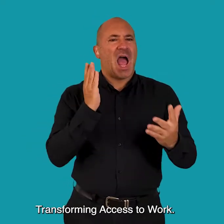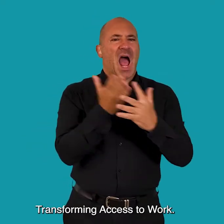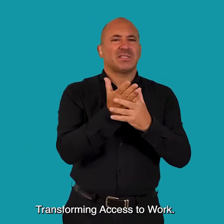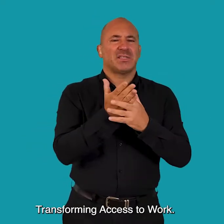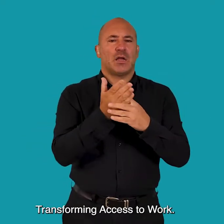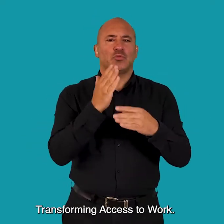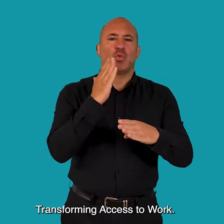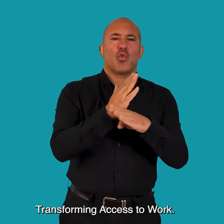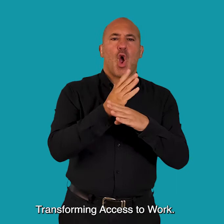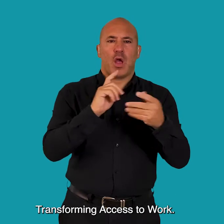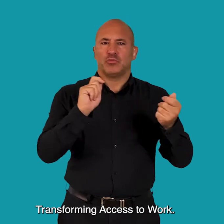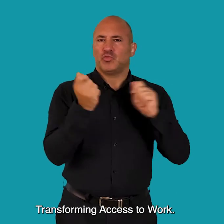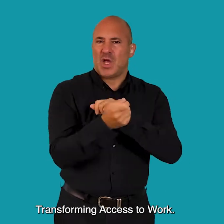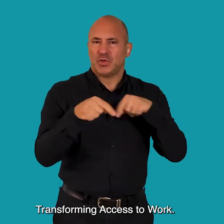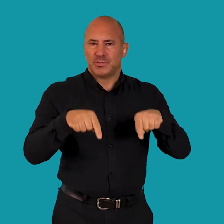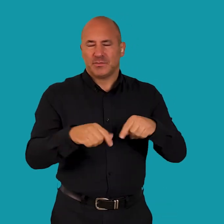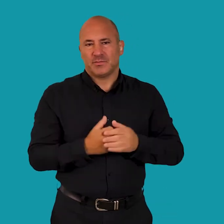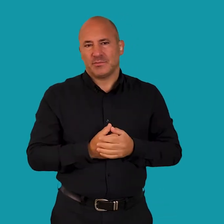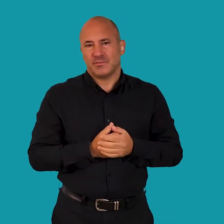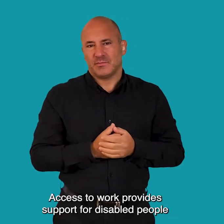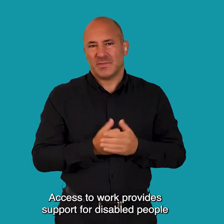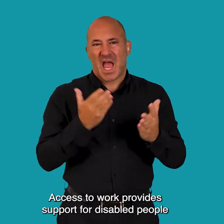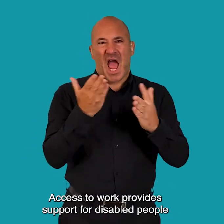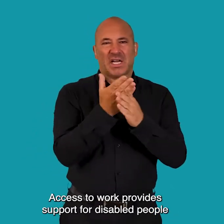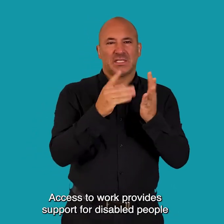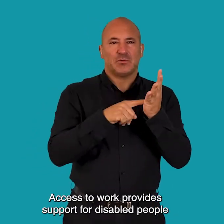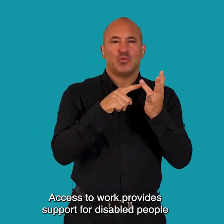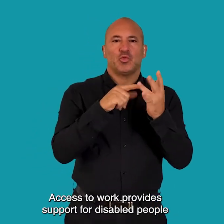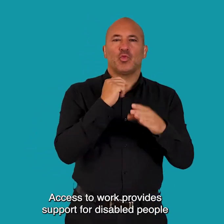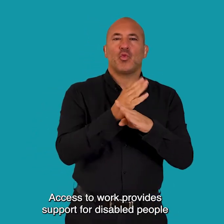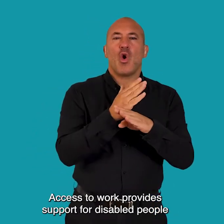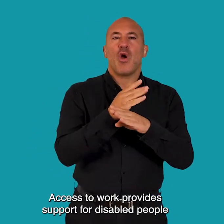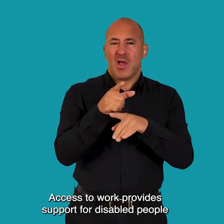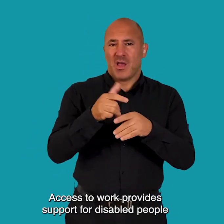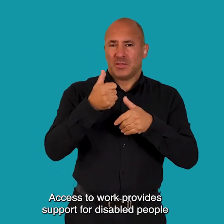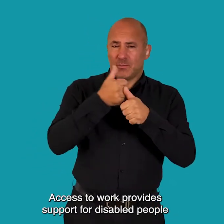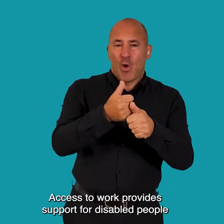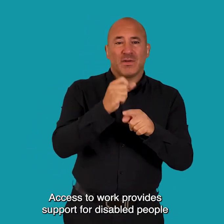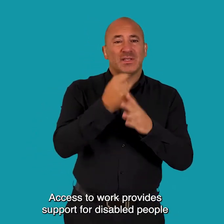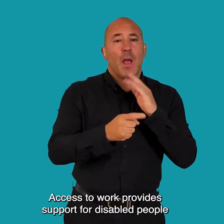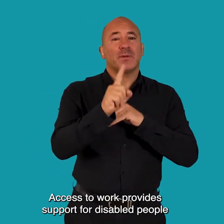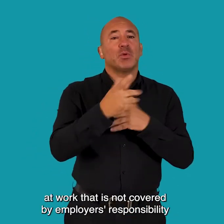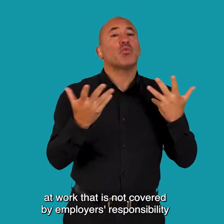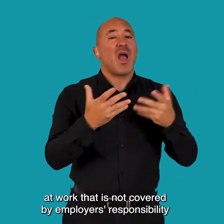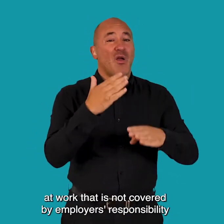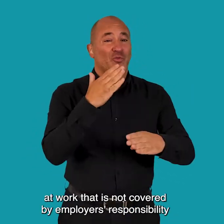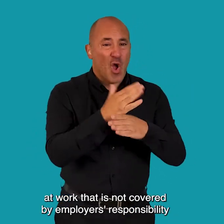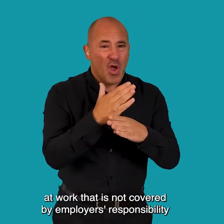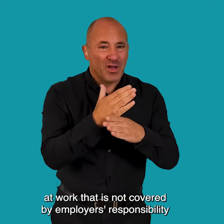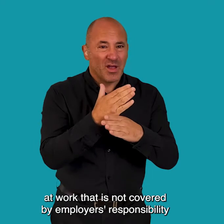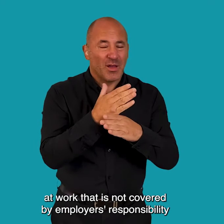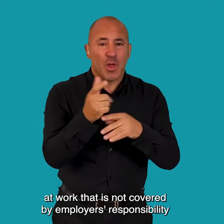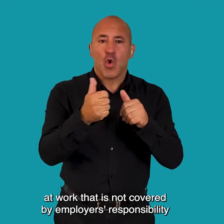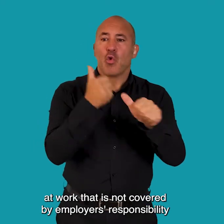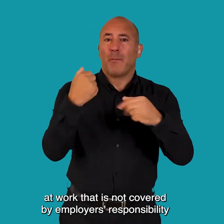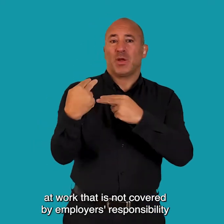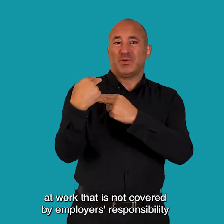Transforming access to work. Access to work provides support for disabled people at work that is not covered by